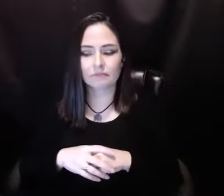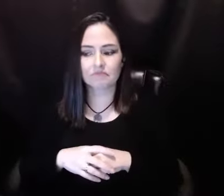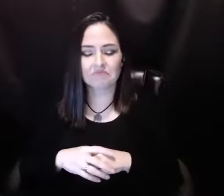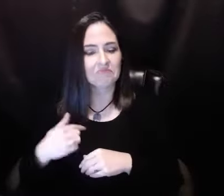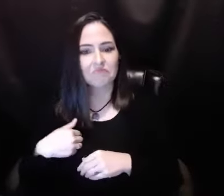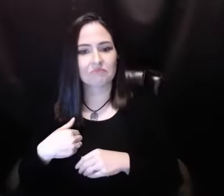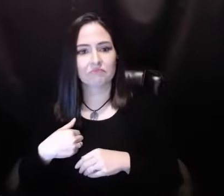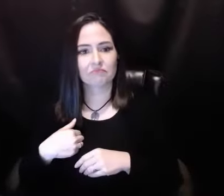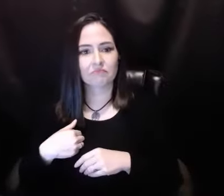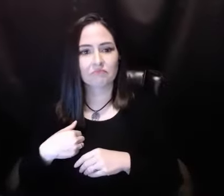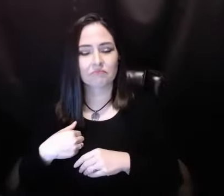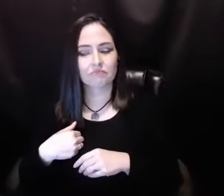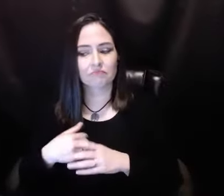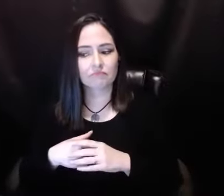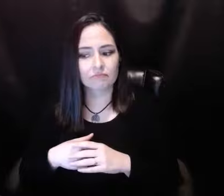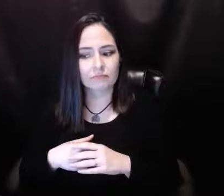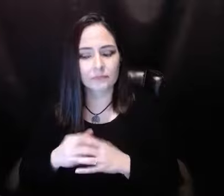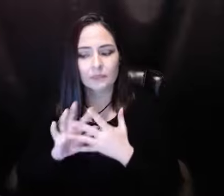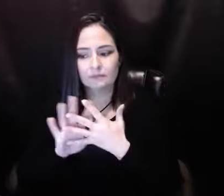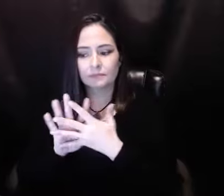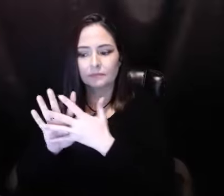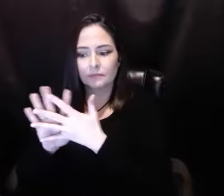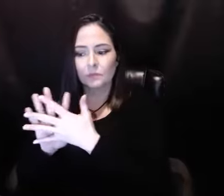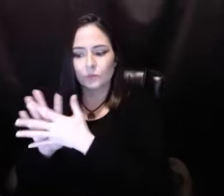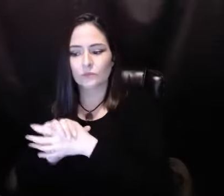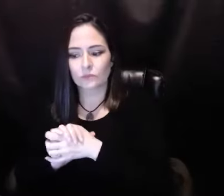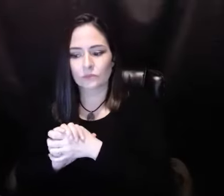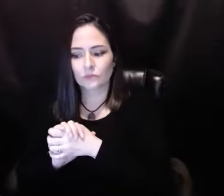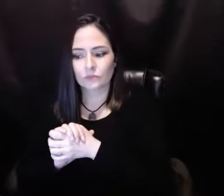was. And I don't really want to go and tell you.